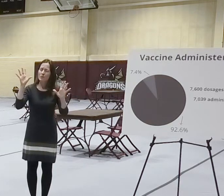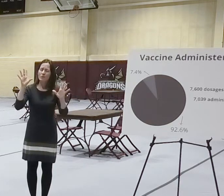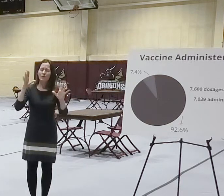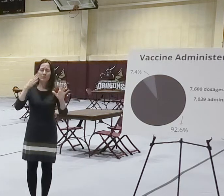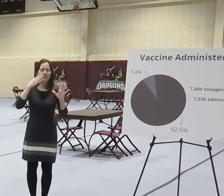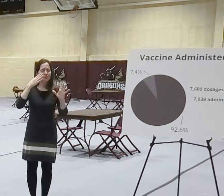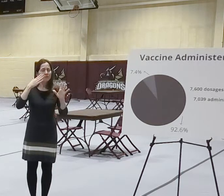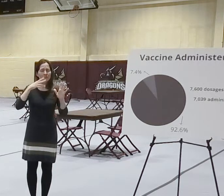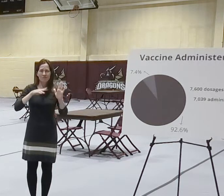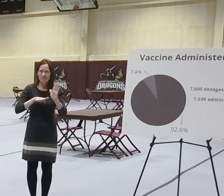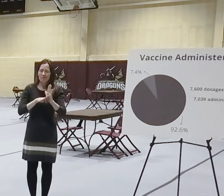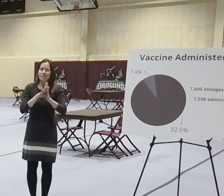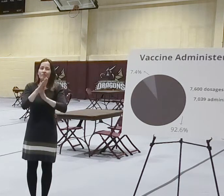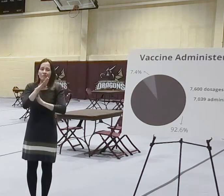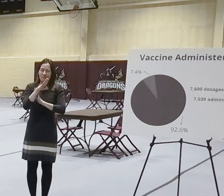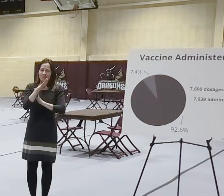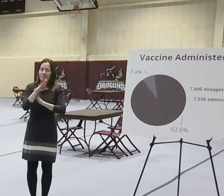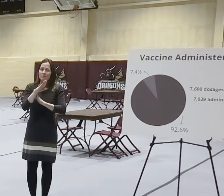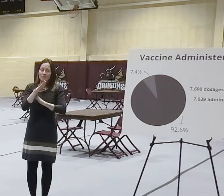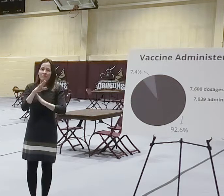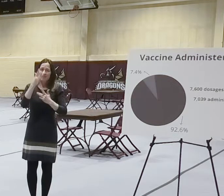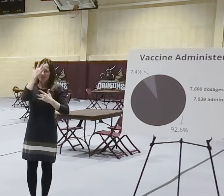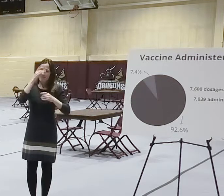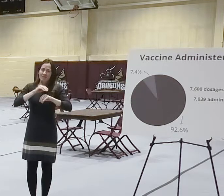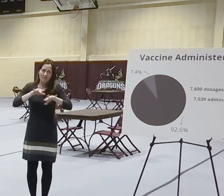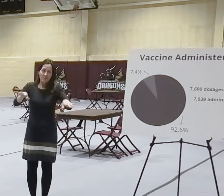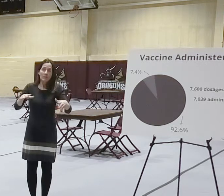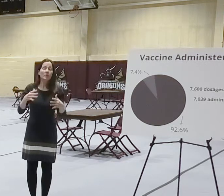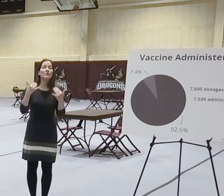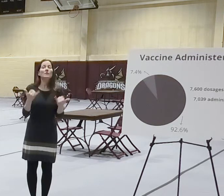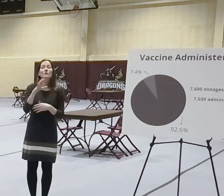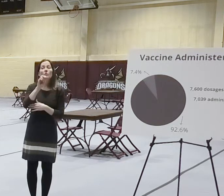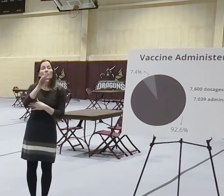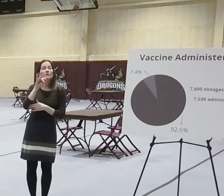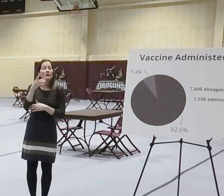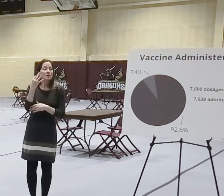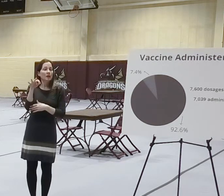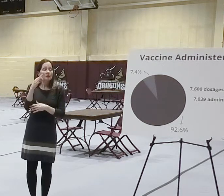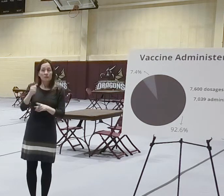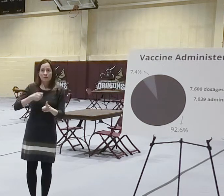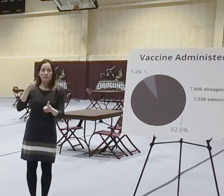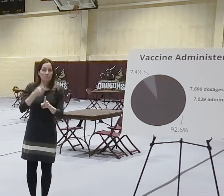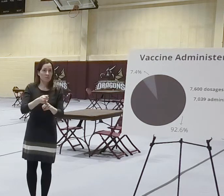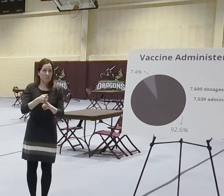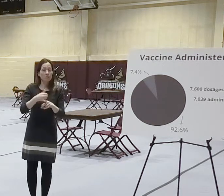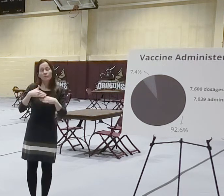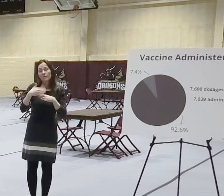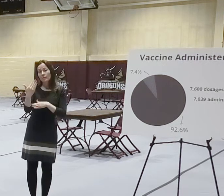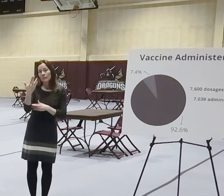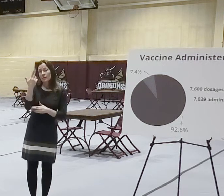pandemic. COVID-19 has now affected more than